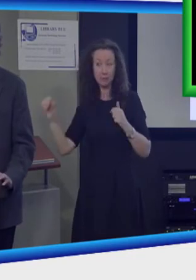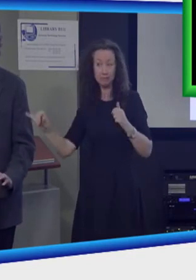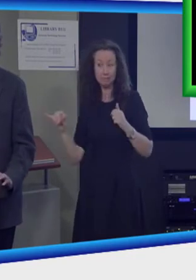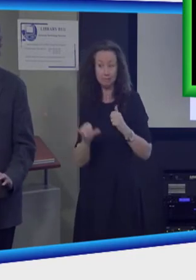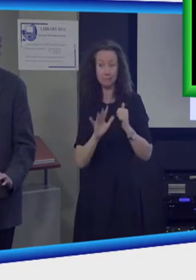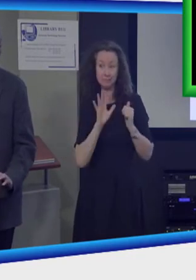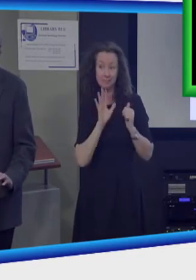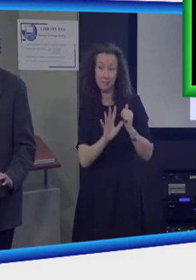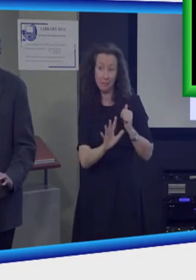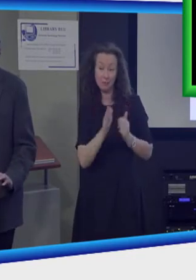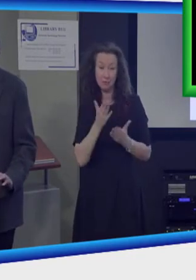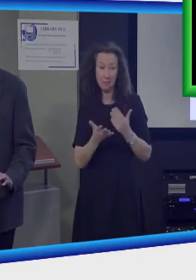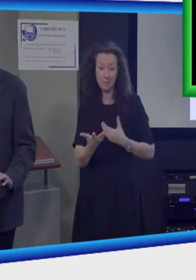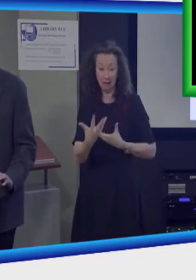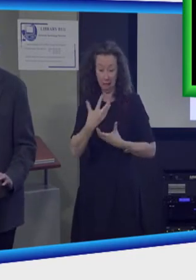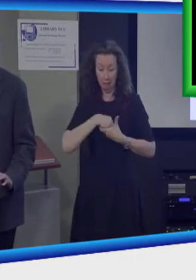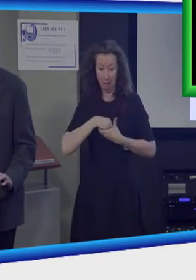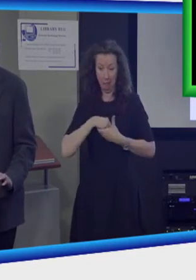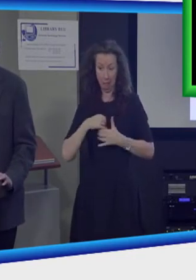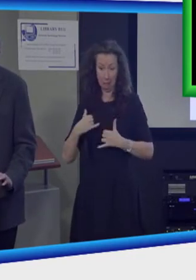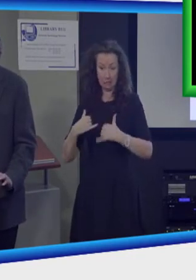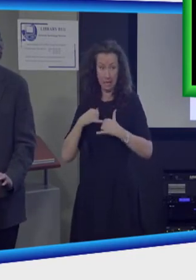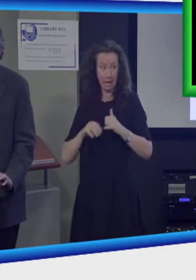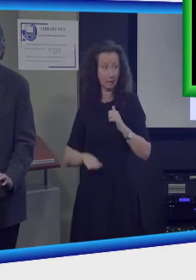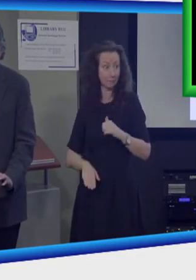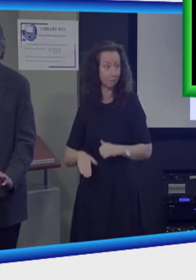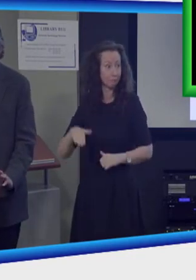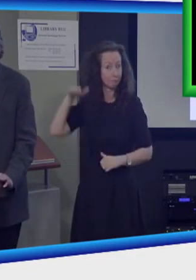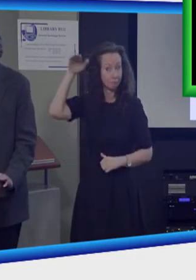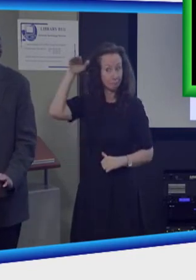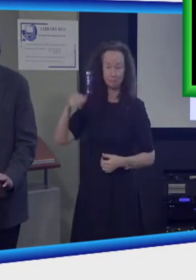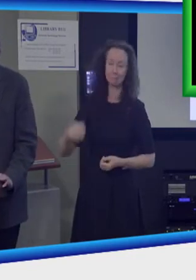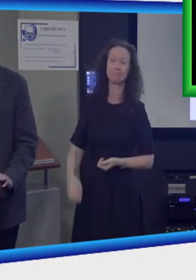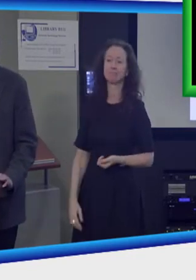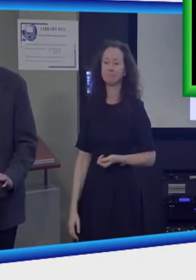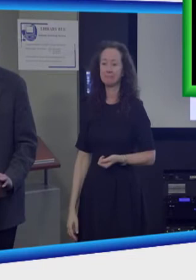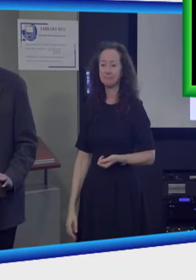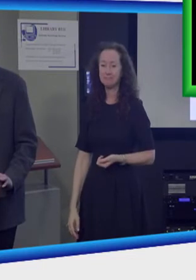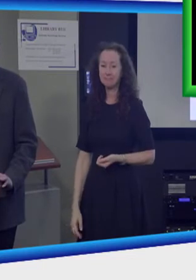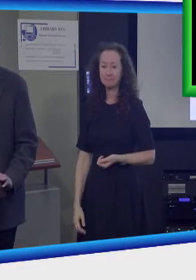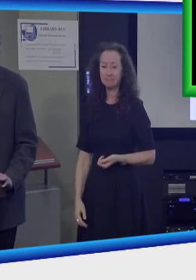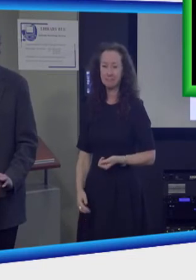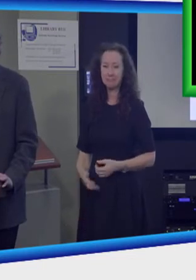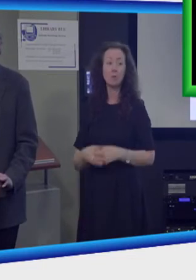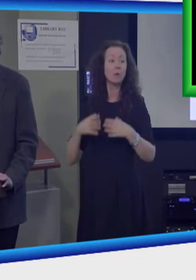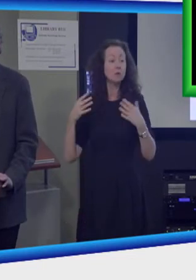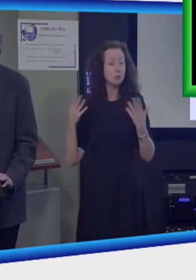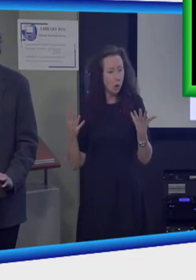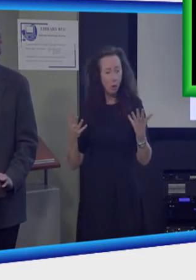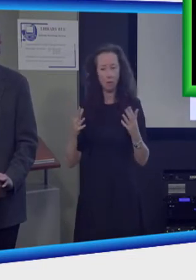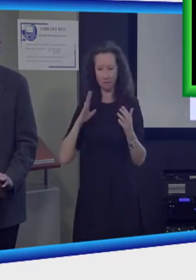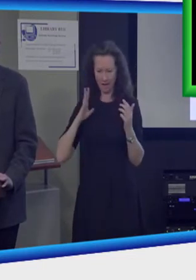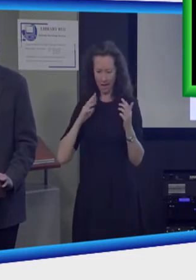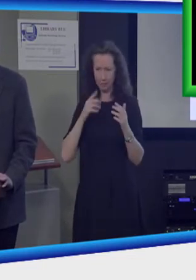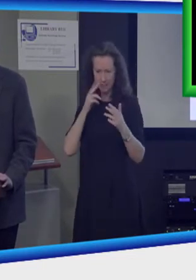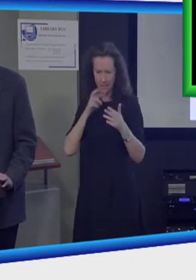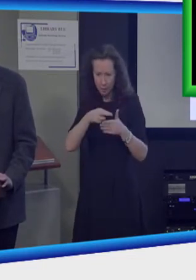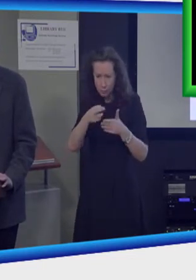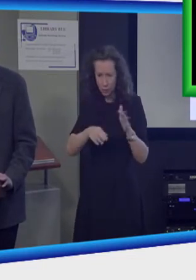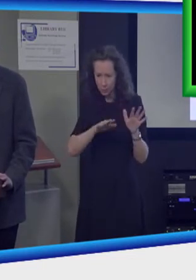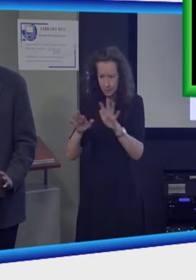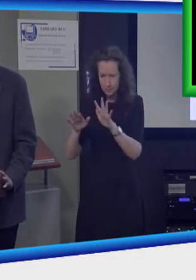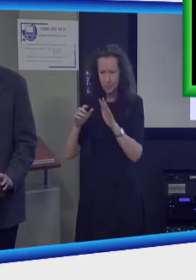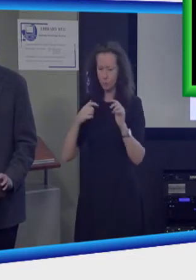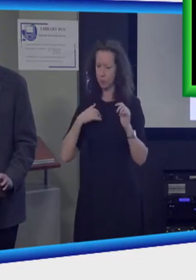strategy stays with us longer than we wish to know. One of the things we tried to do was then see if we could teach children how to do this